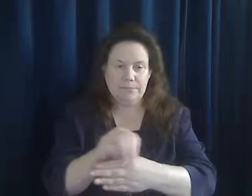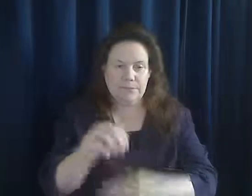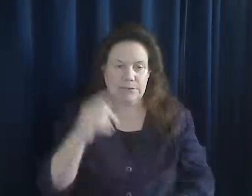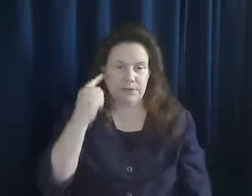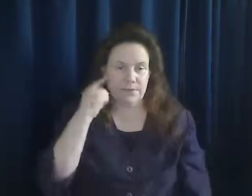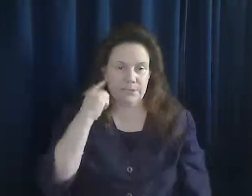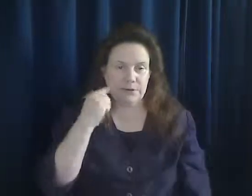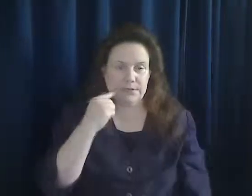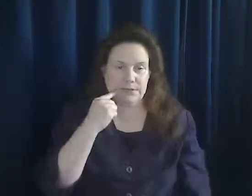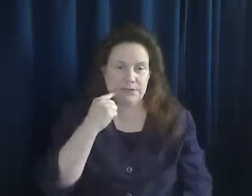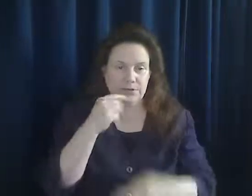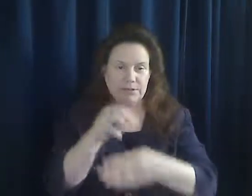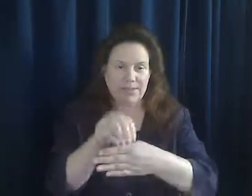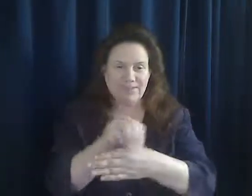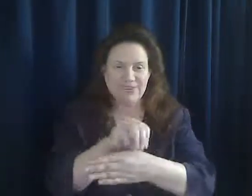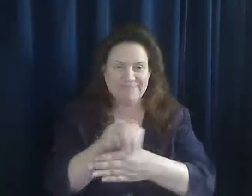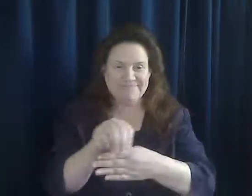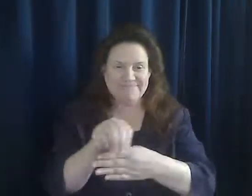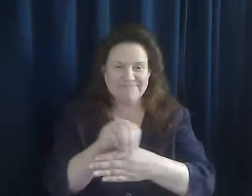So if I put these two together,